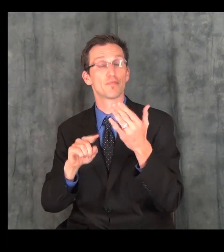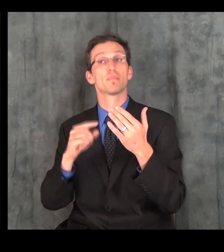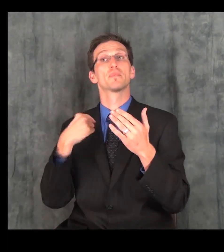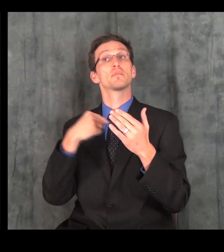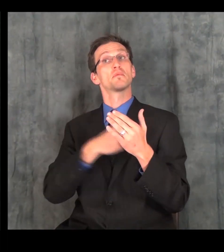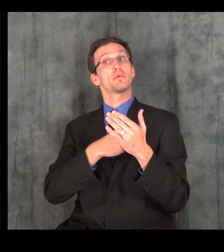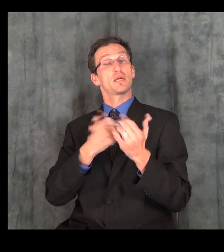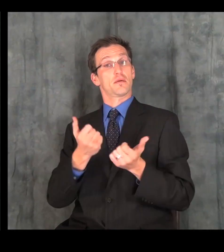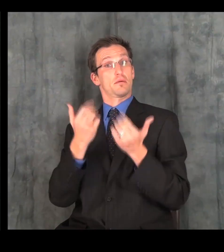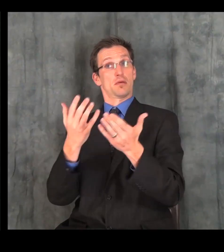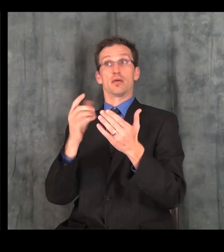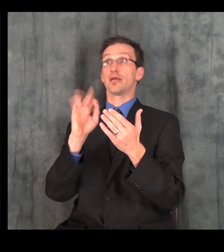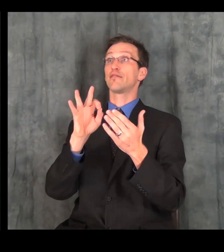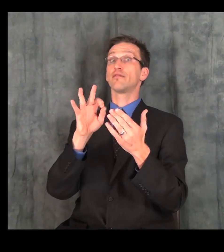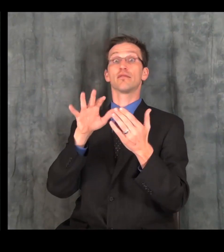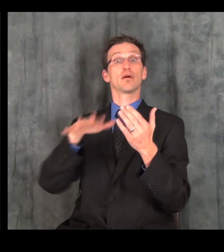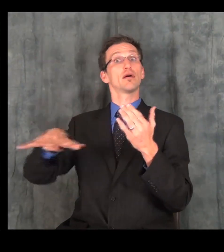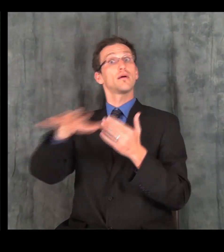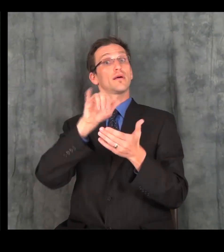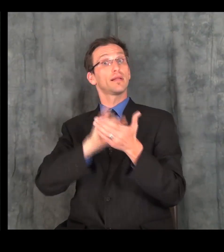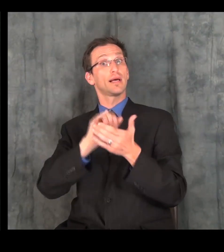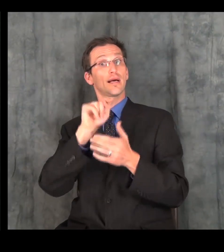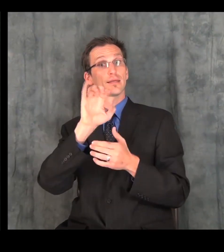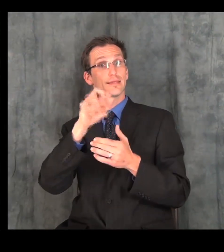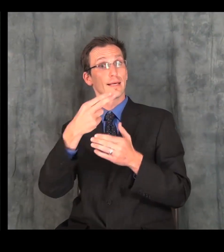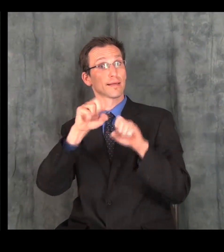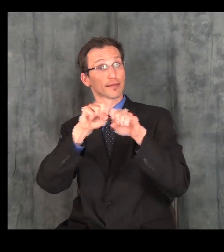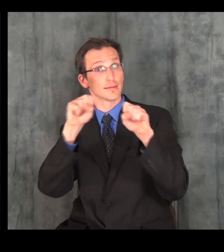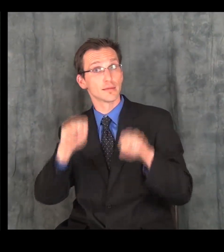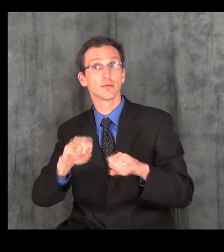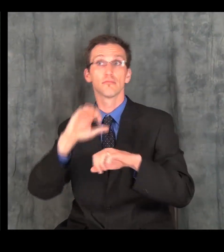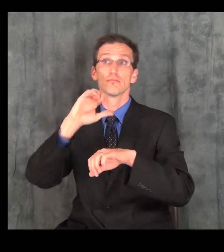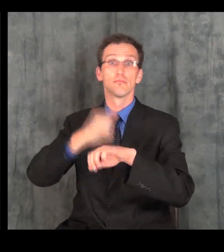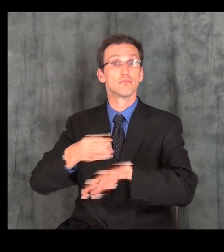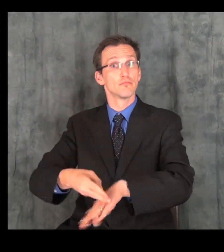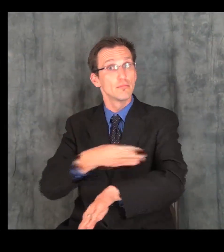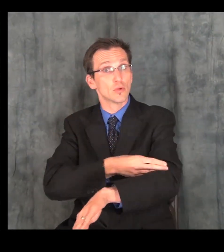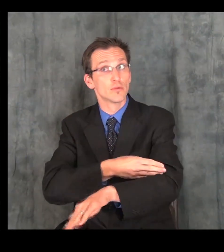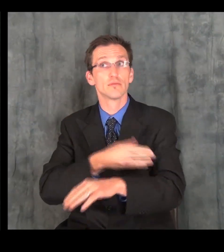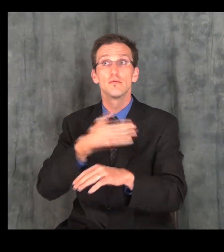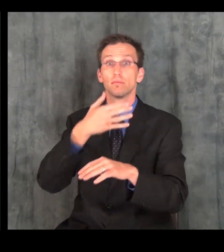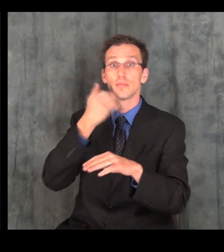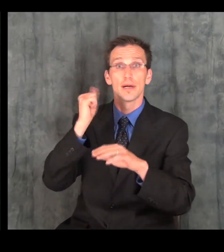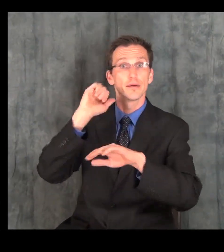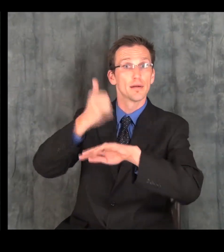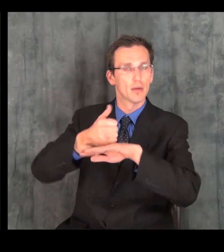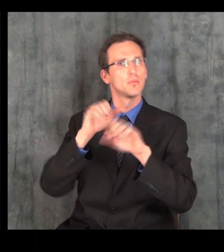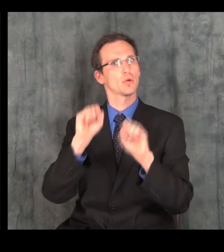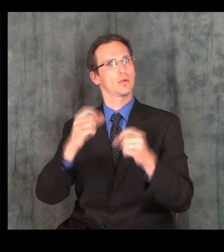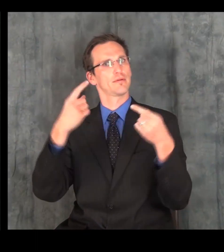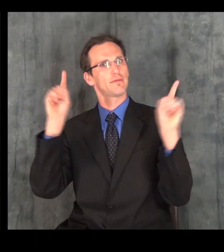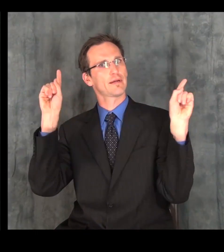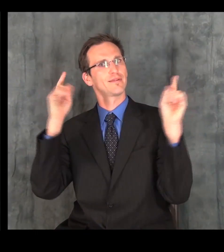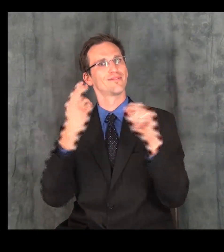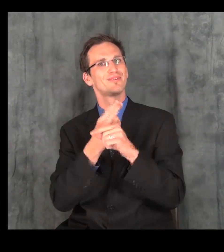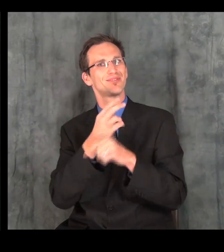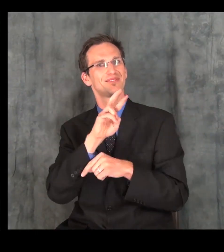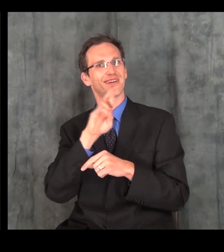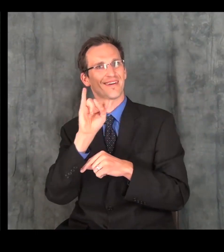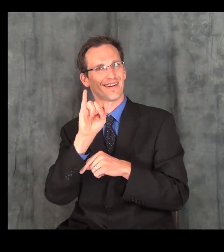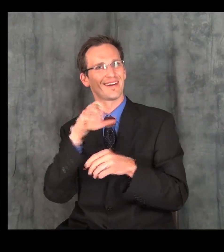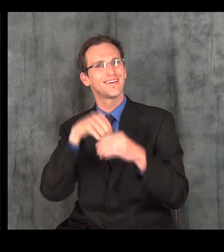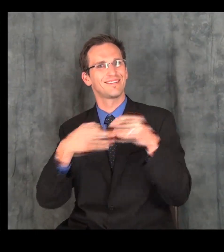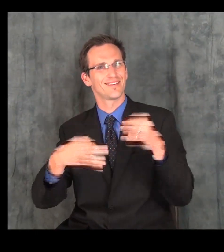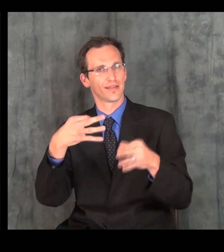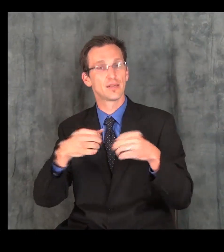makeup, and sort of the system itself was better set up, that it actually could be quite effective, because each